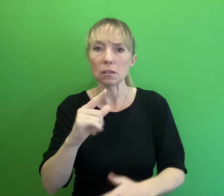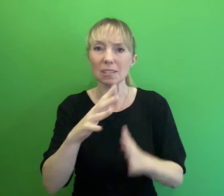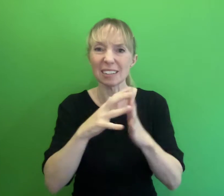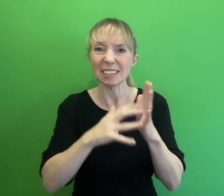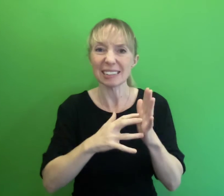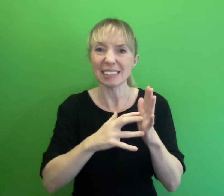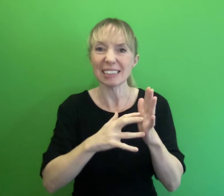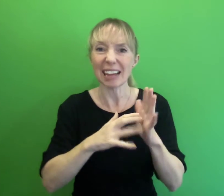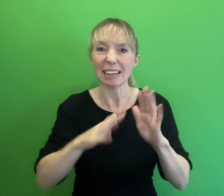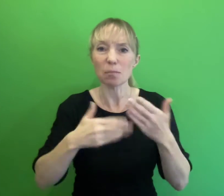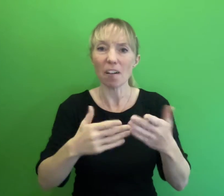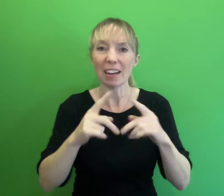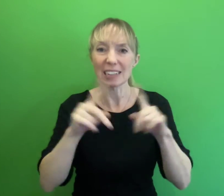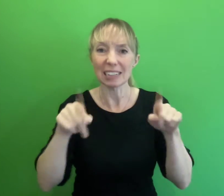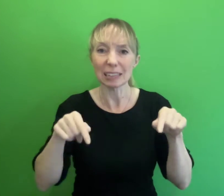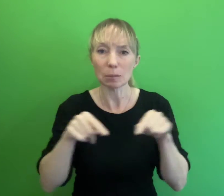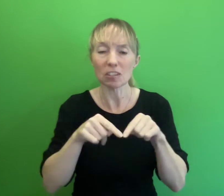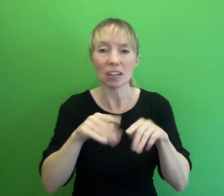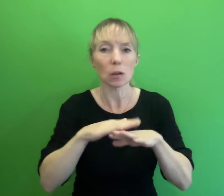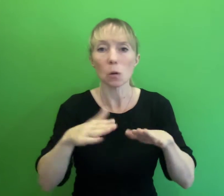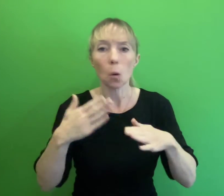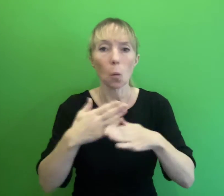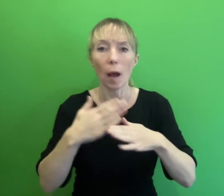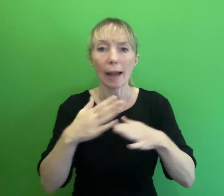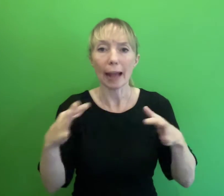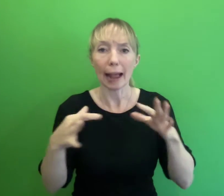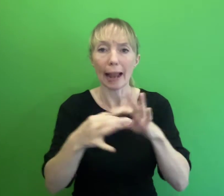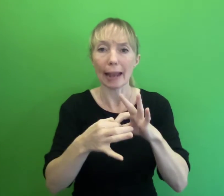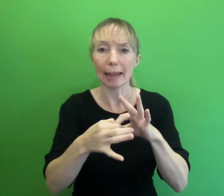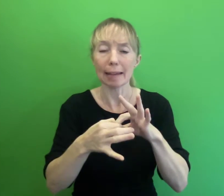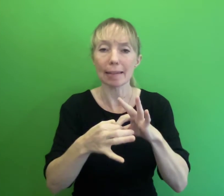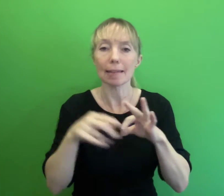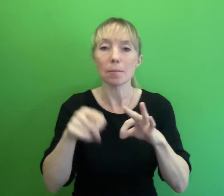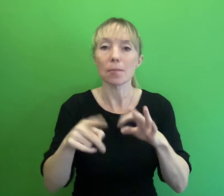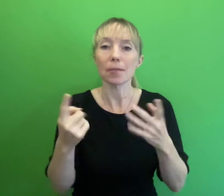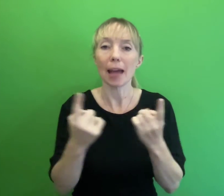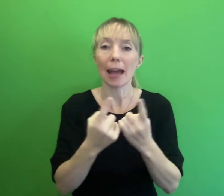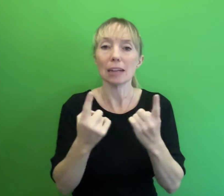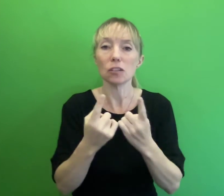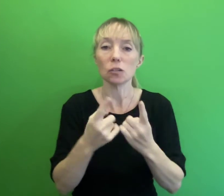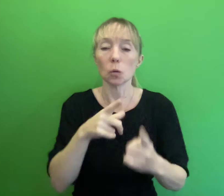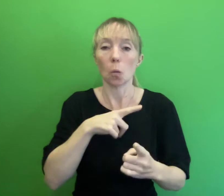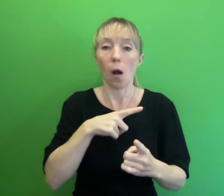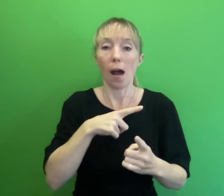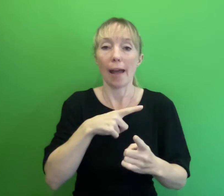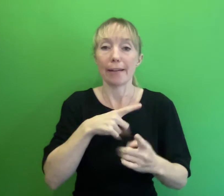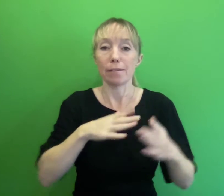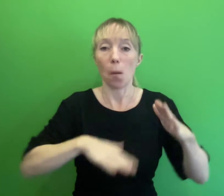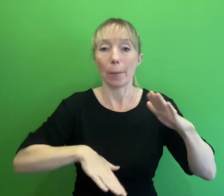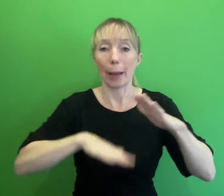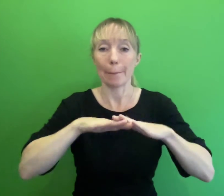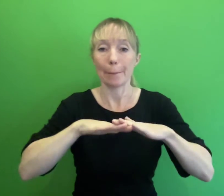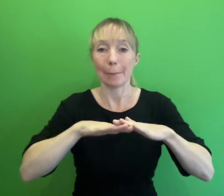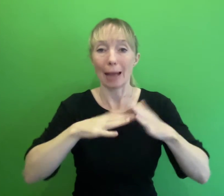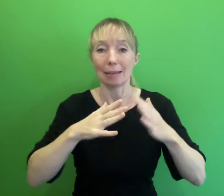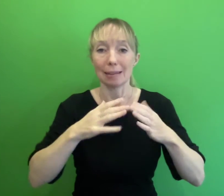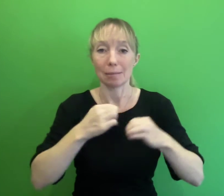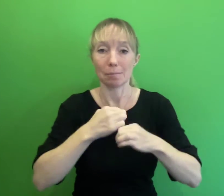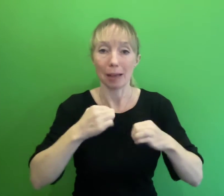images, non-working links, an issue which arose partially from capacity and partially from an unawareness of